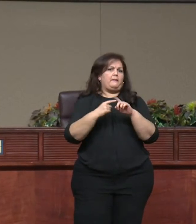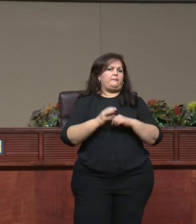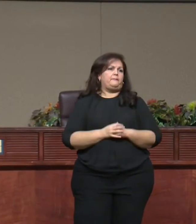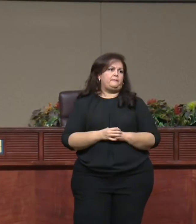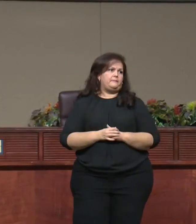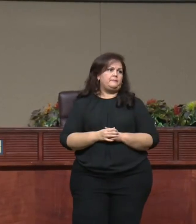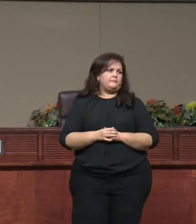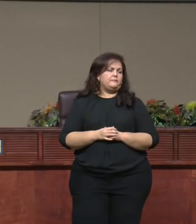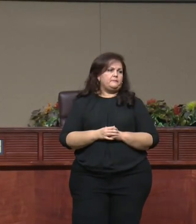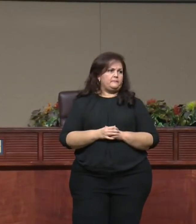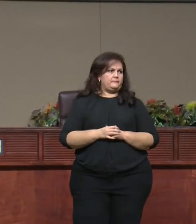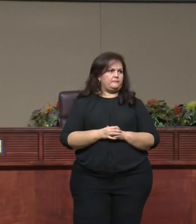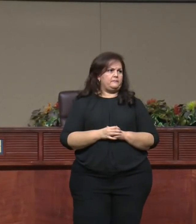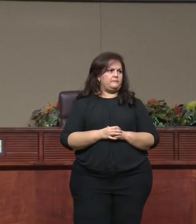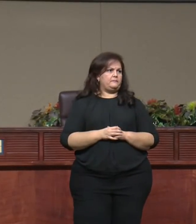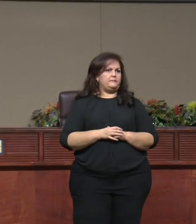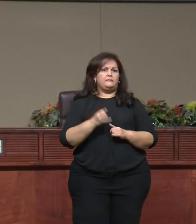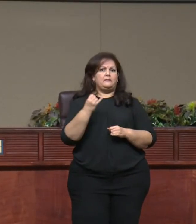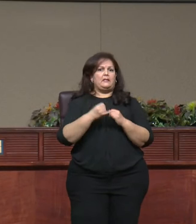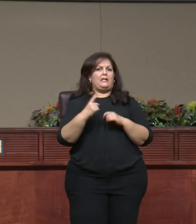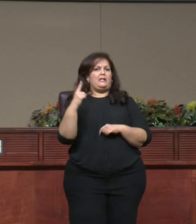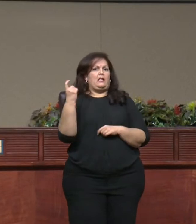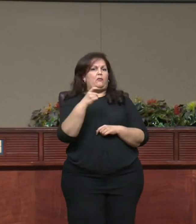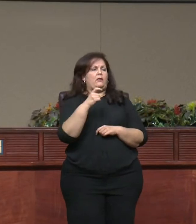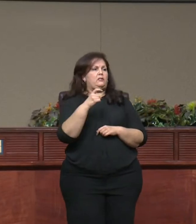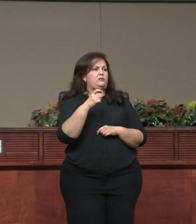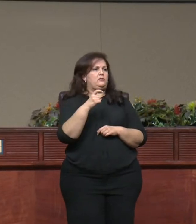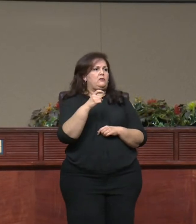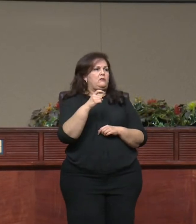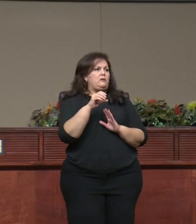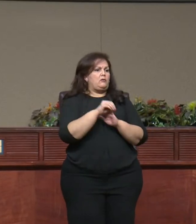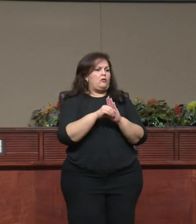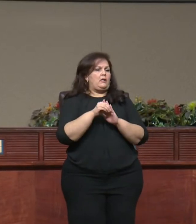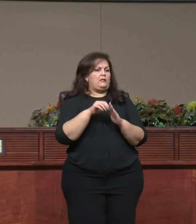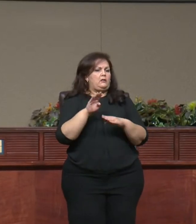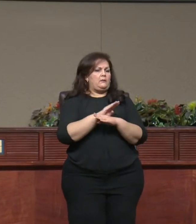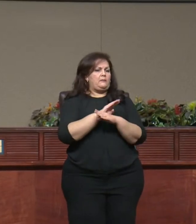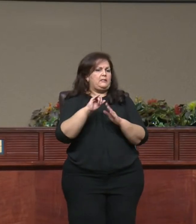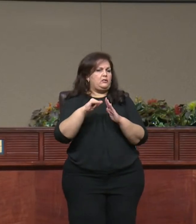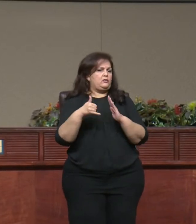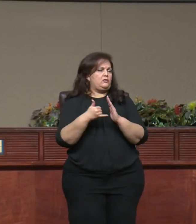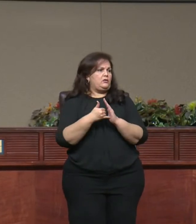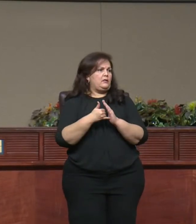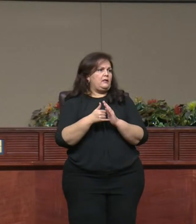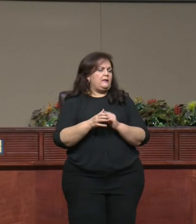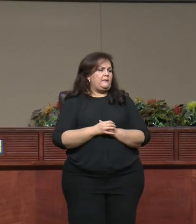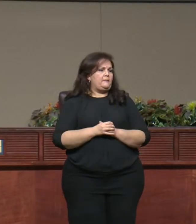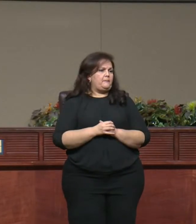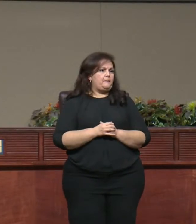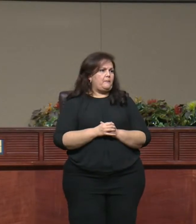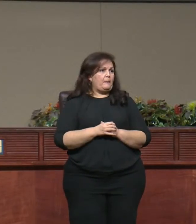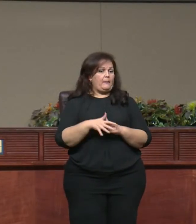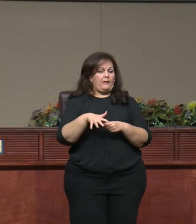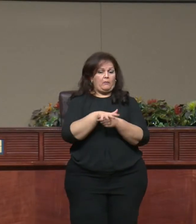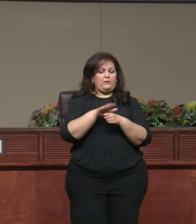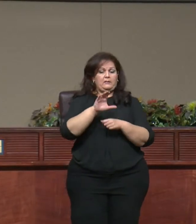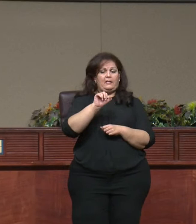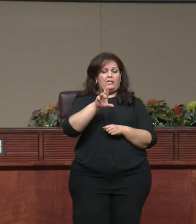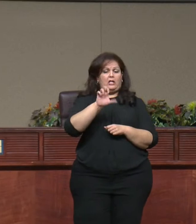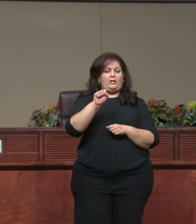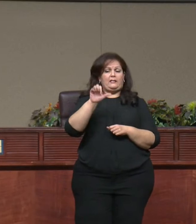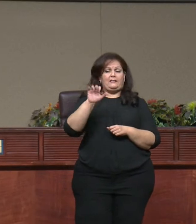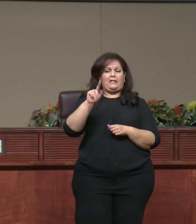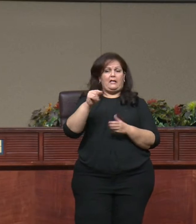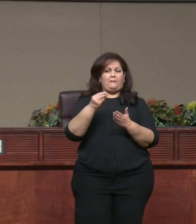Thank you. And this last question comes in from Ryan Lynch with the Orlando Business Journal for you, Mayor Demings. With the county's CARE Act funds needing to